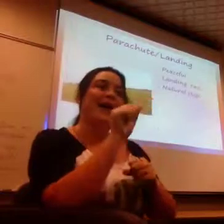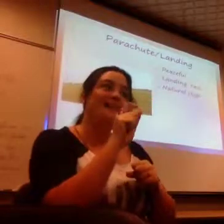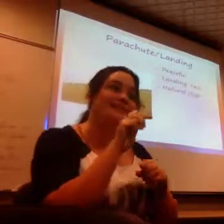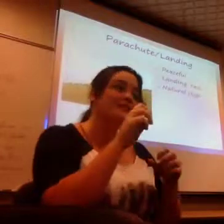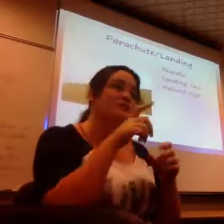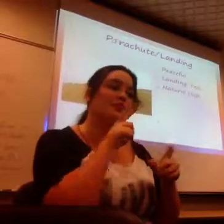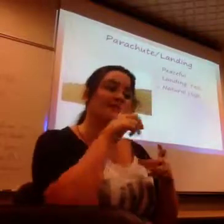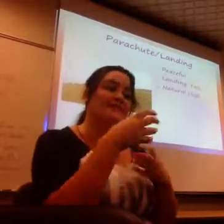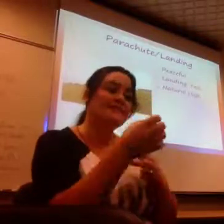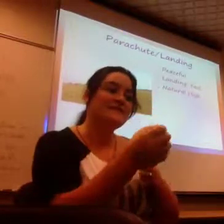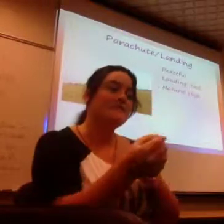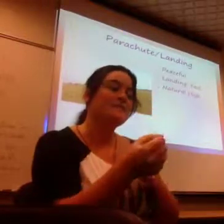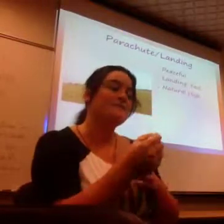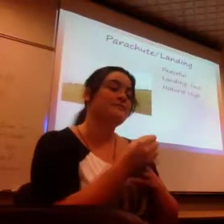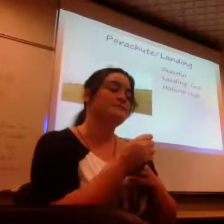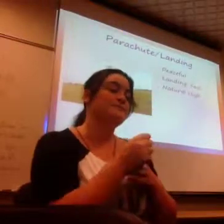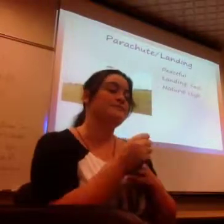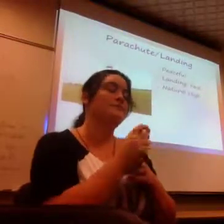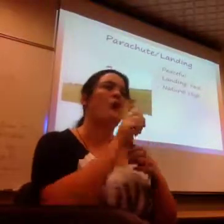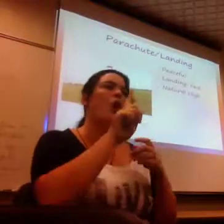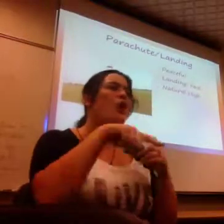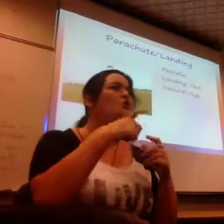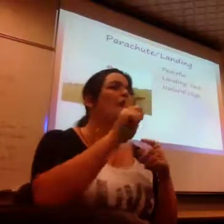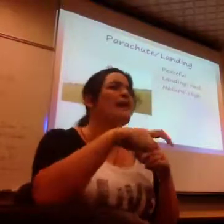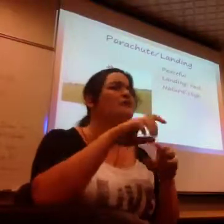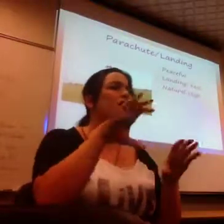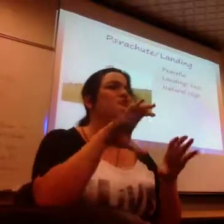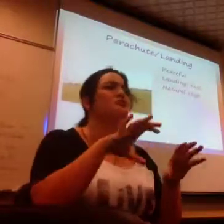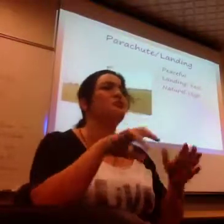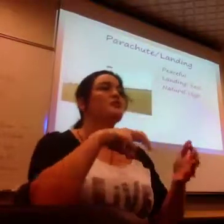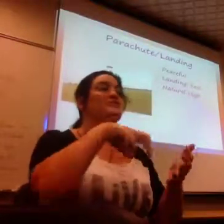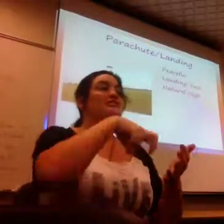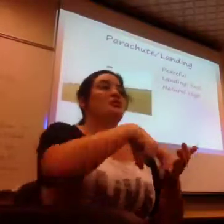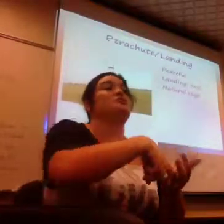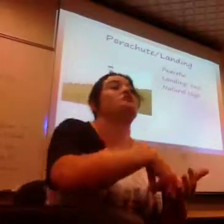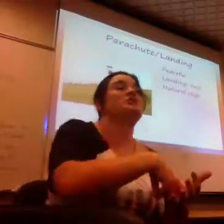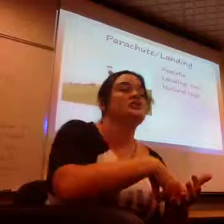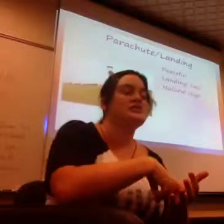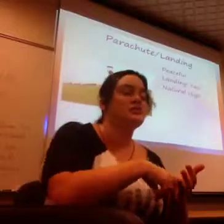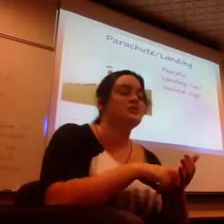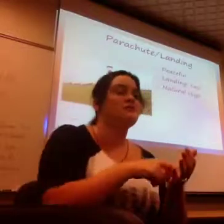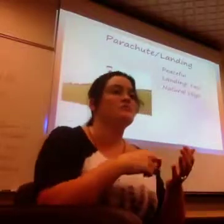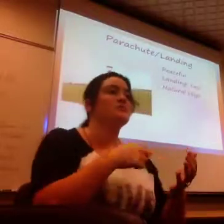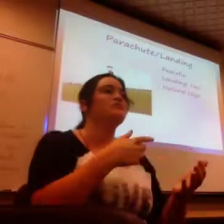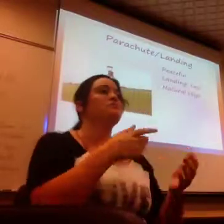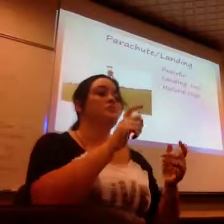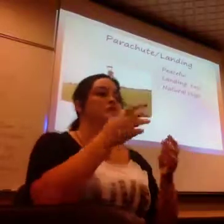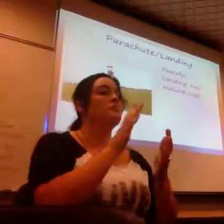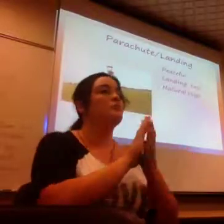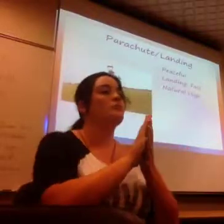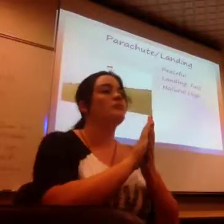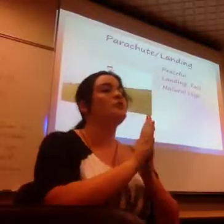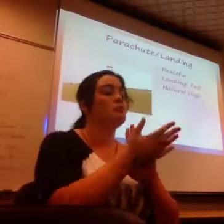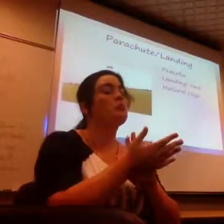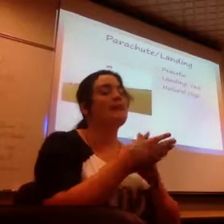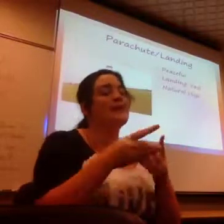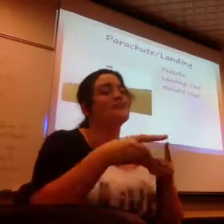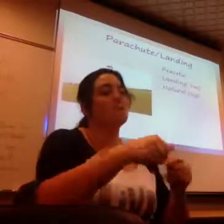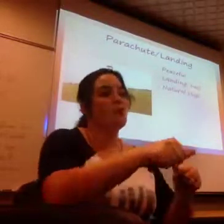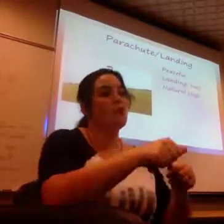else, all you have to do is tuck your knees, and then they will make it so smooth. My landing was so smooth. We just sat down in the grass, and